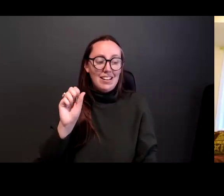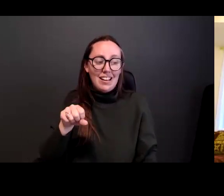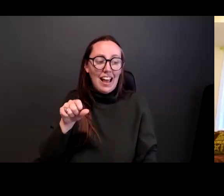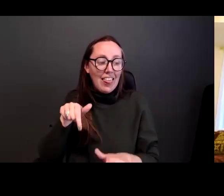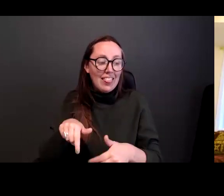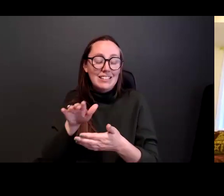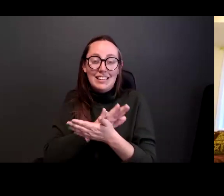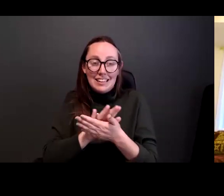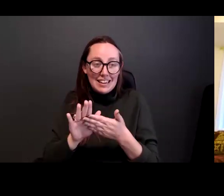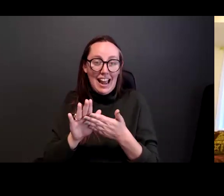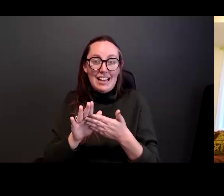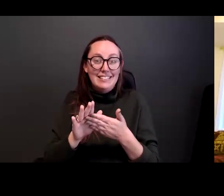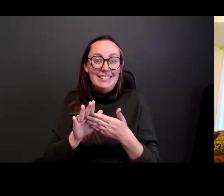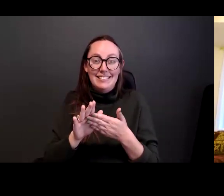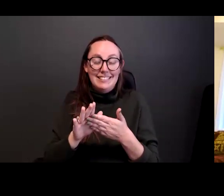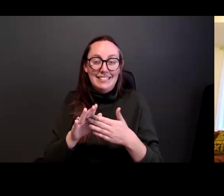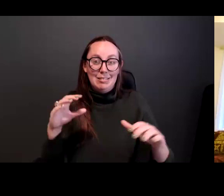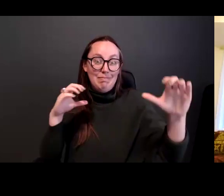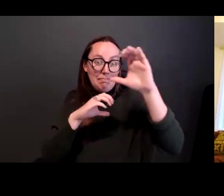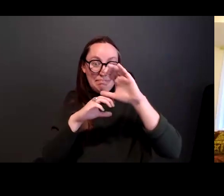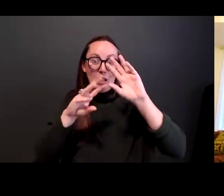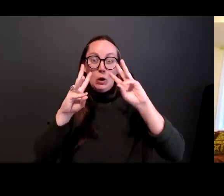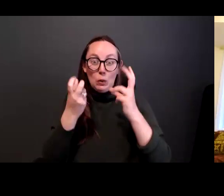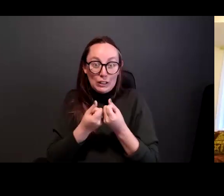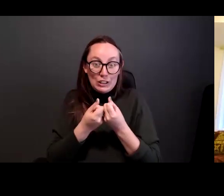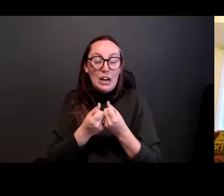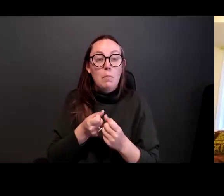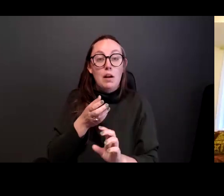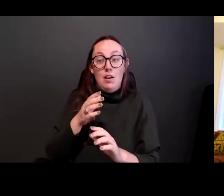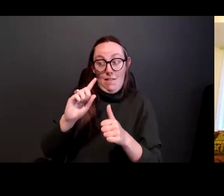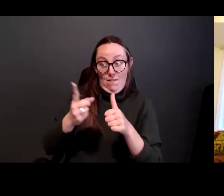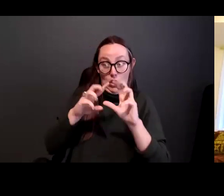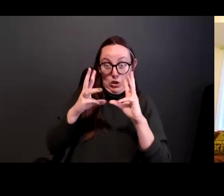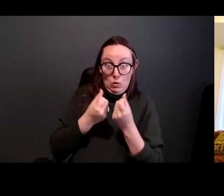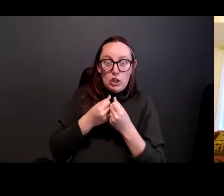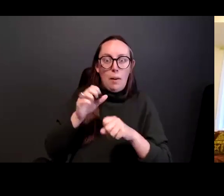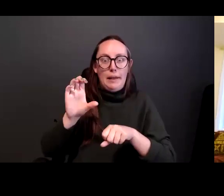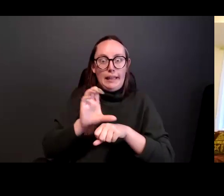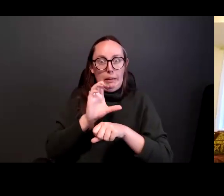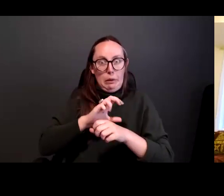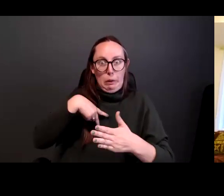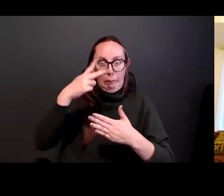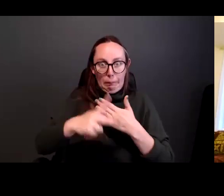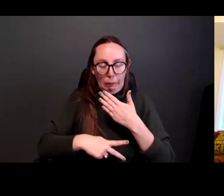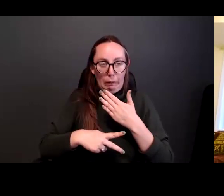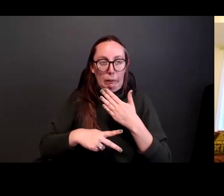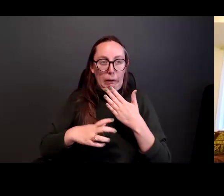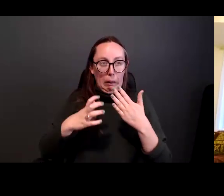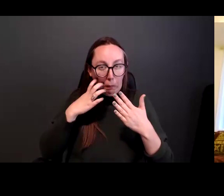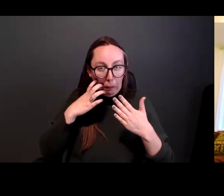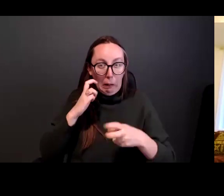computer programming, so the two together really were made a wonderful, wonderful foil for each